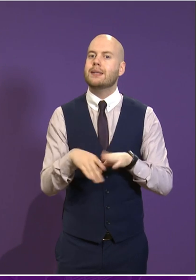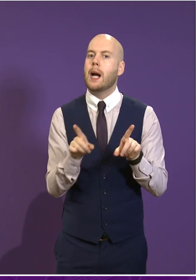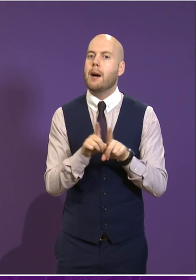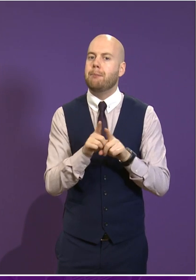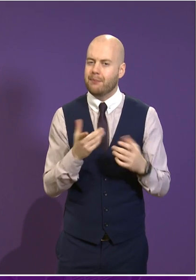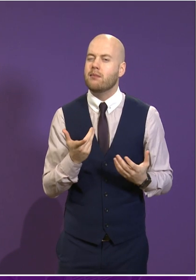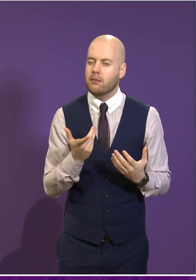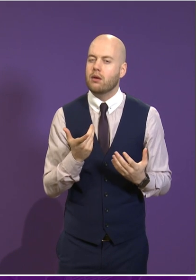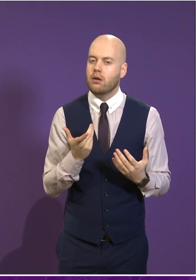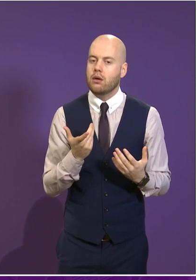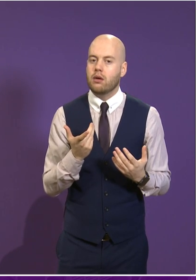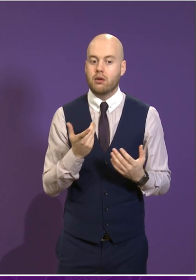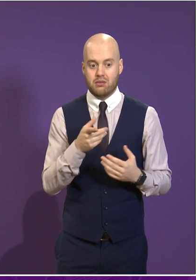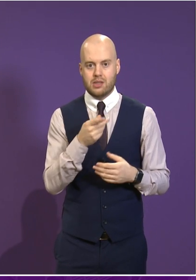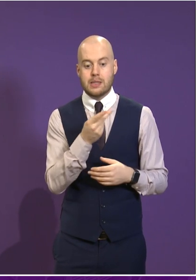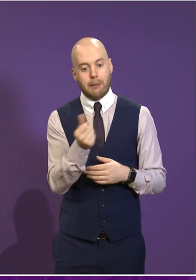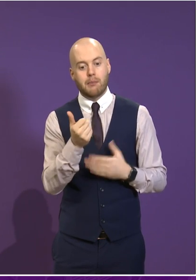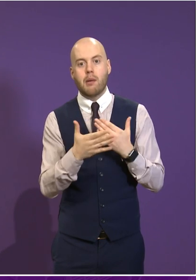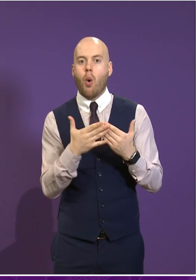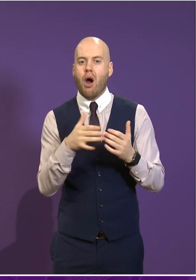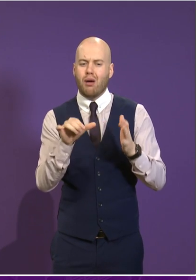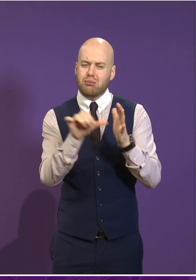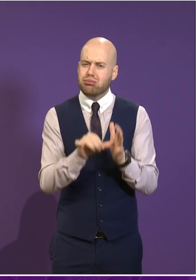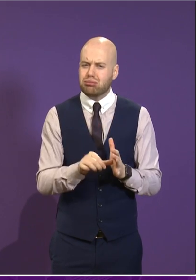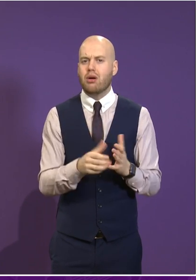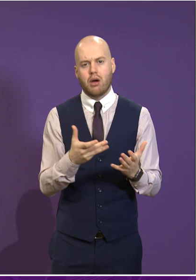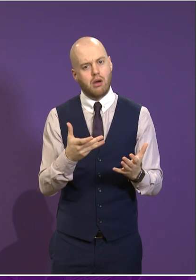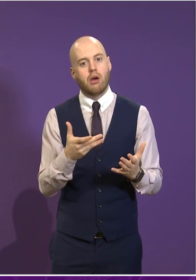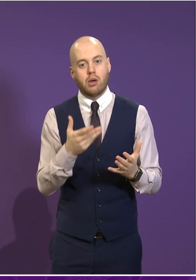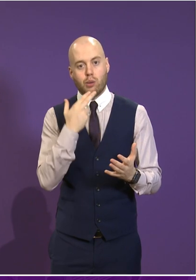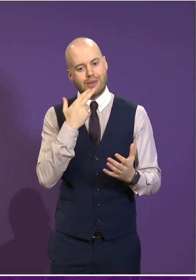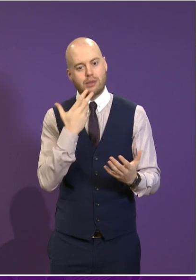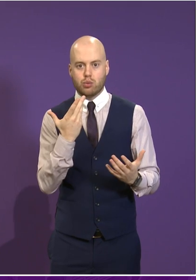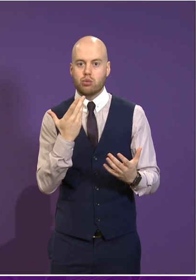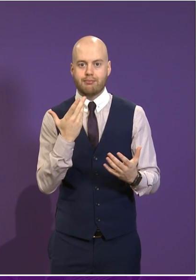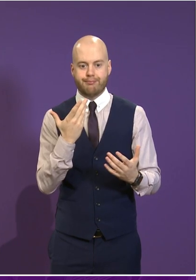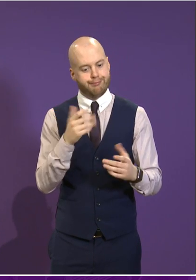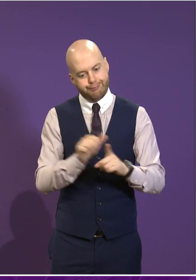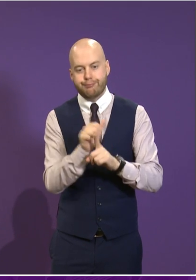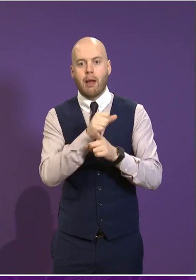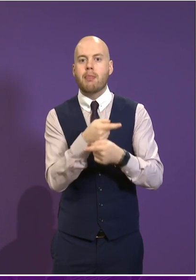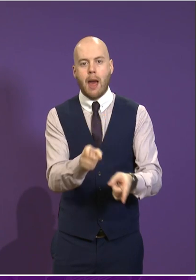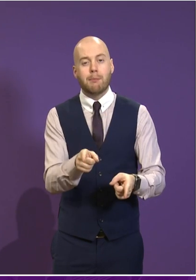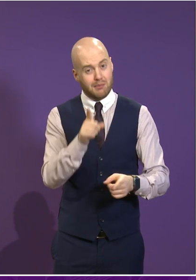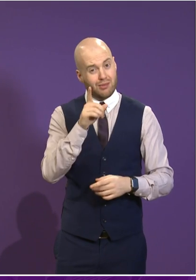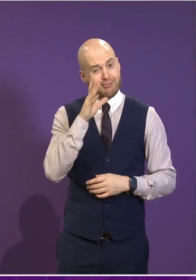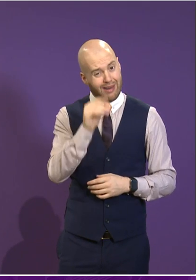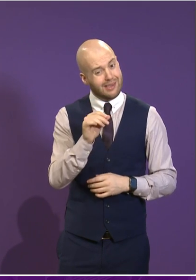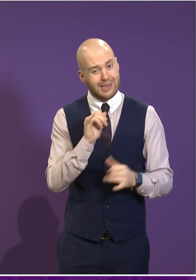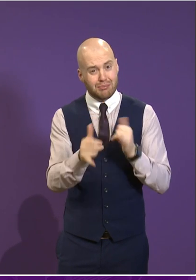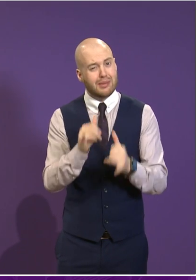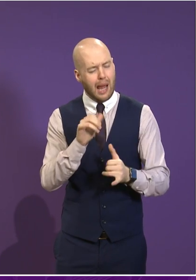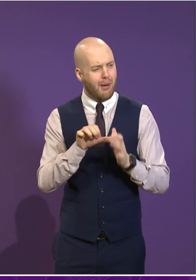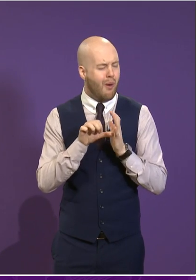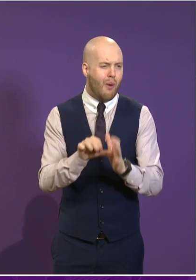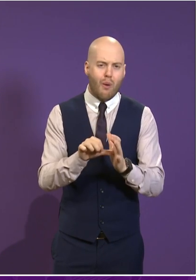ensuring that, some of the more tricky issues, and we have to acknowledge they are tricky. Sometimes you're dealing with quite small numbers and so on,